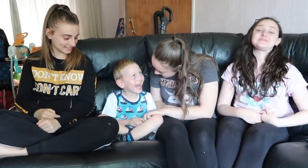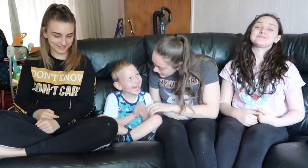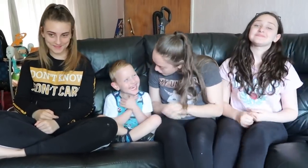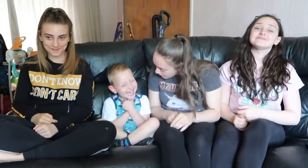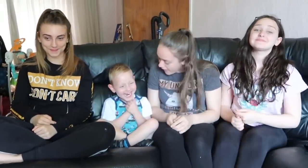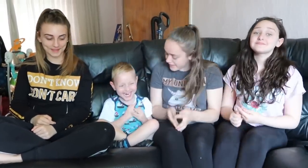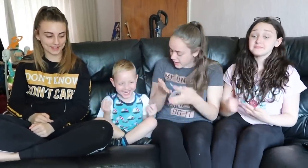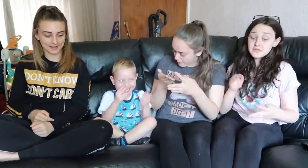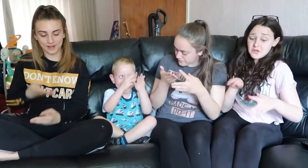Good boy Go!